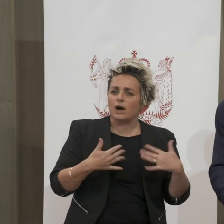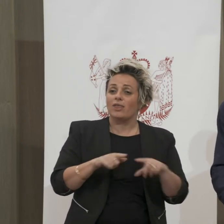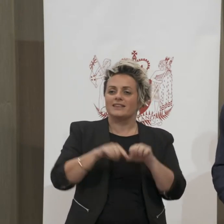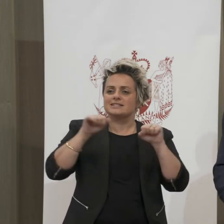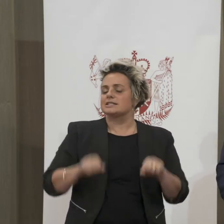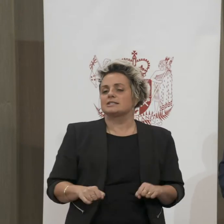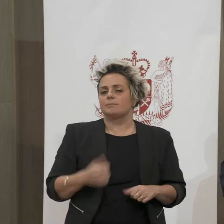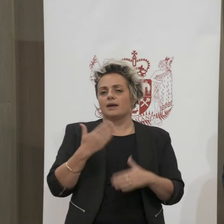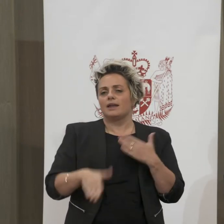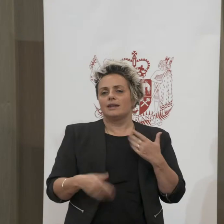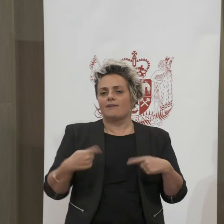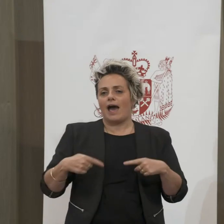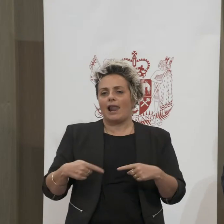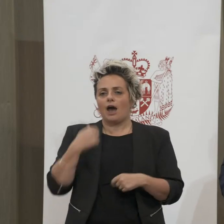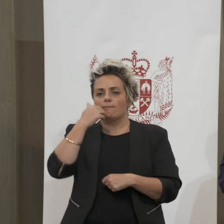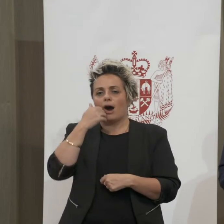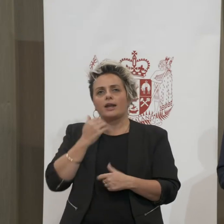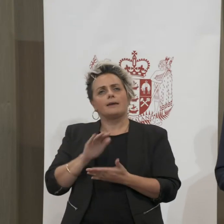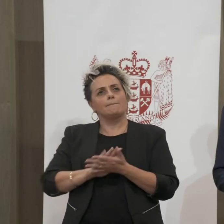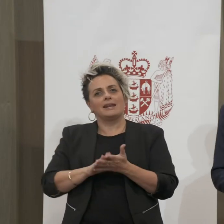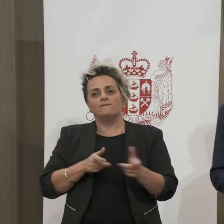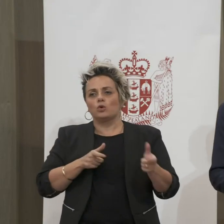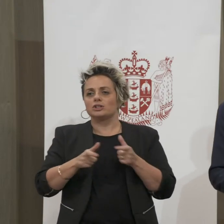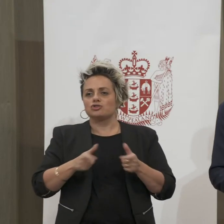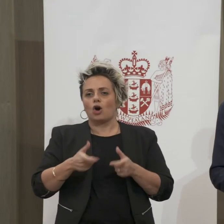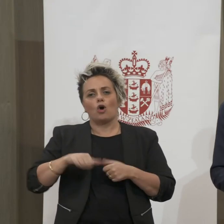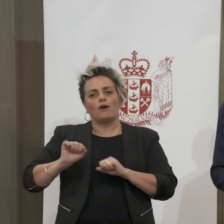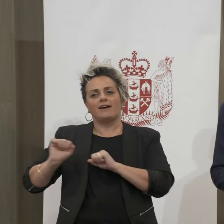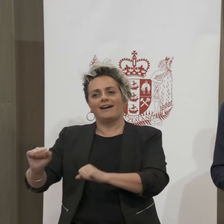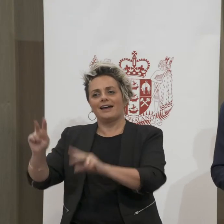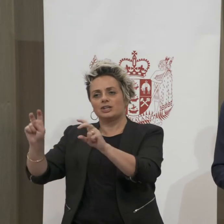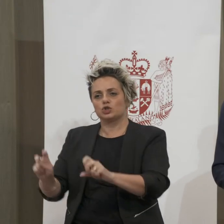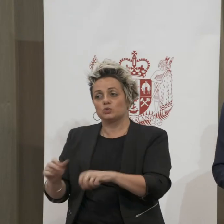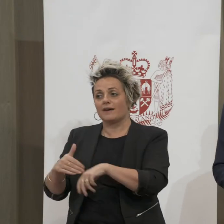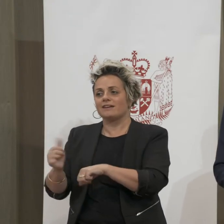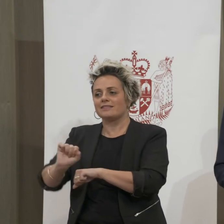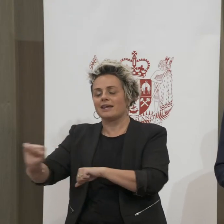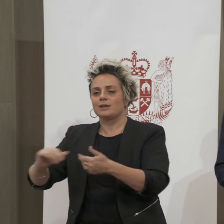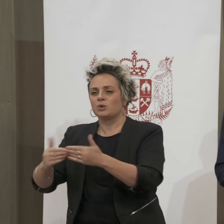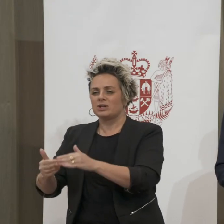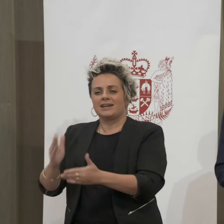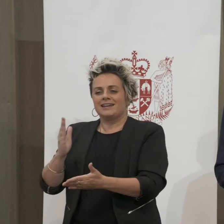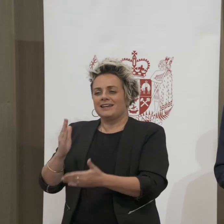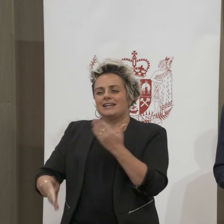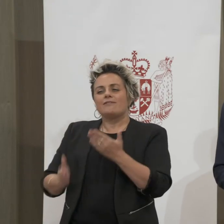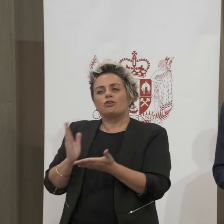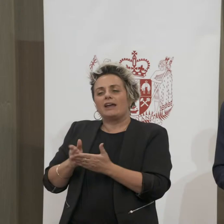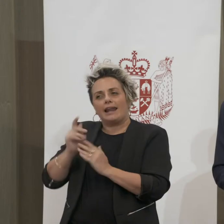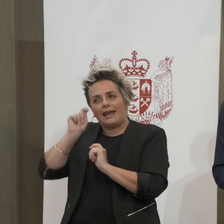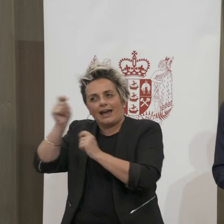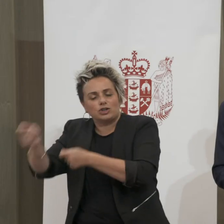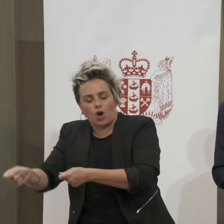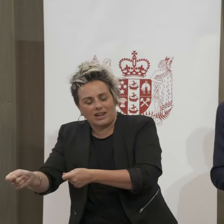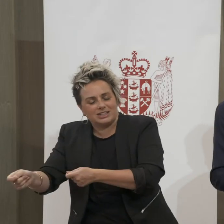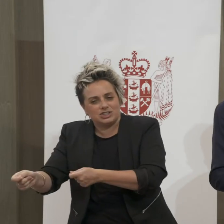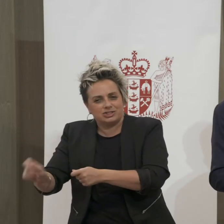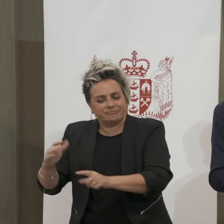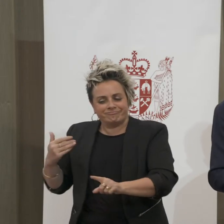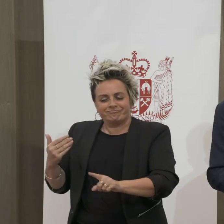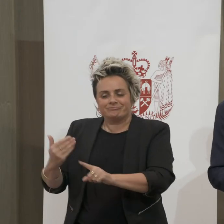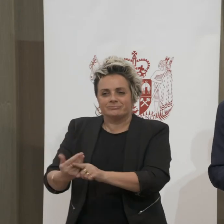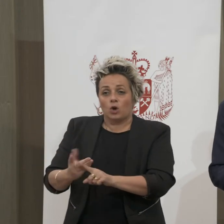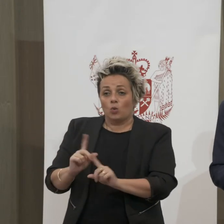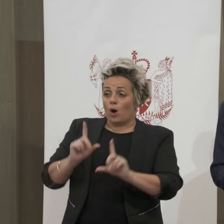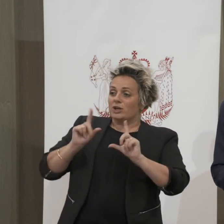Māori meaningful control over issues affecting their own communities and has never really acknowledged that what we are doing